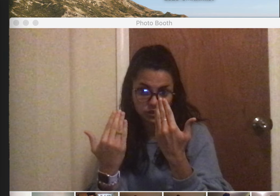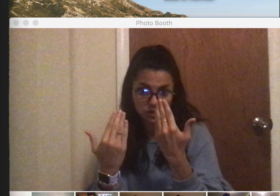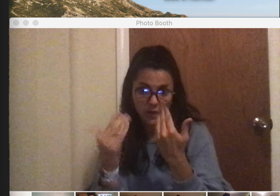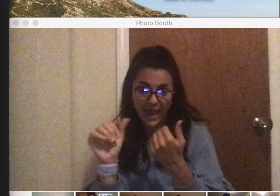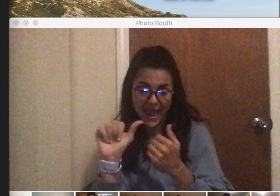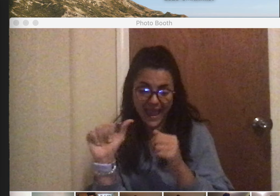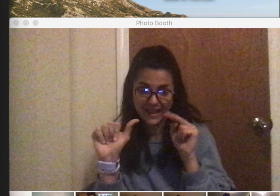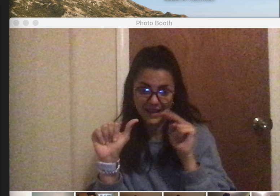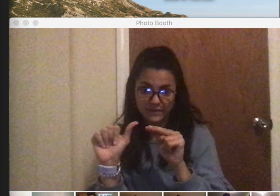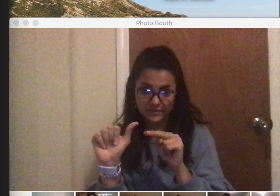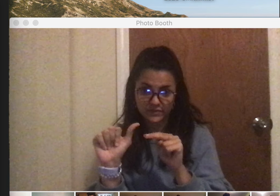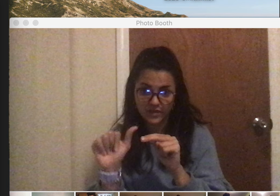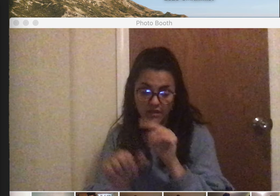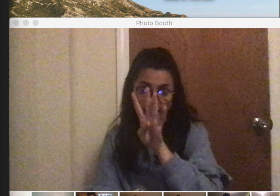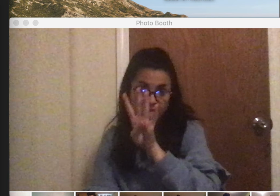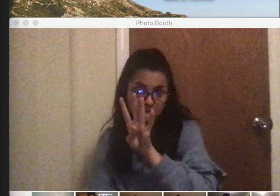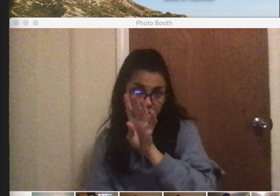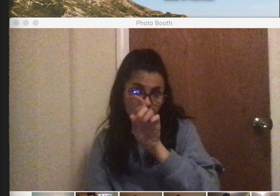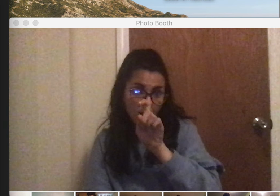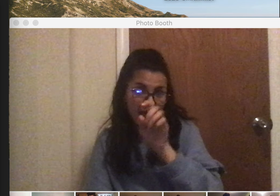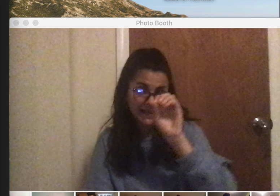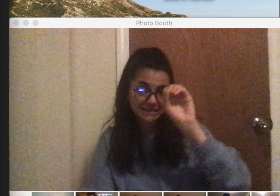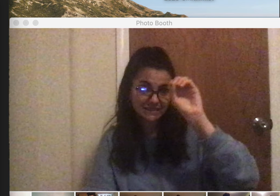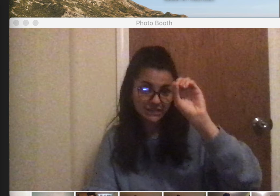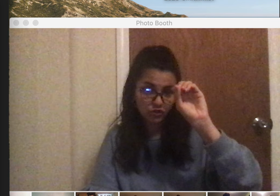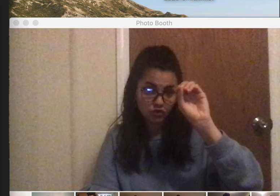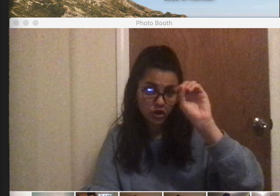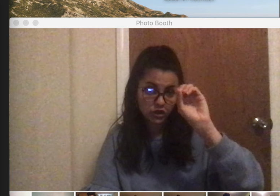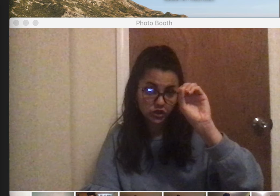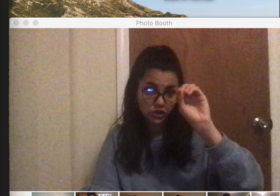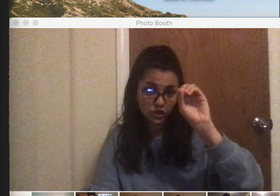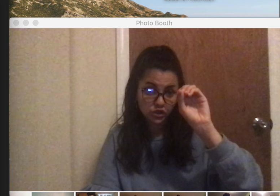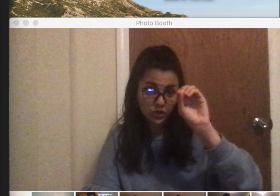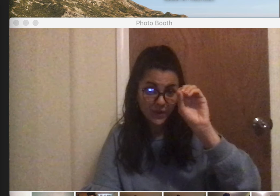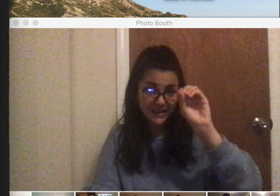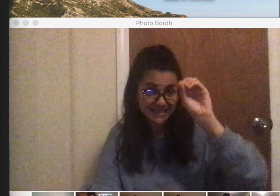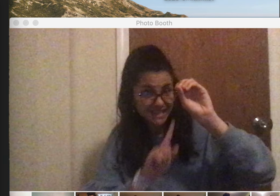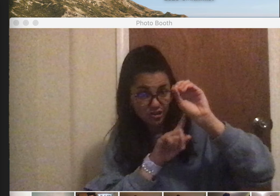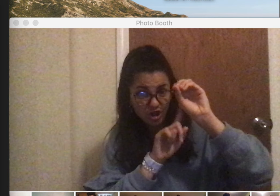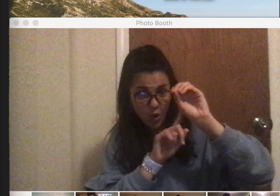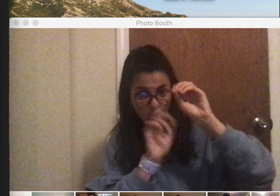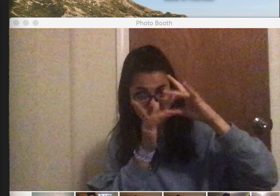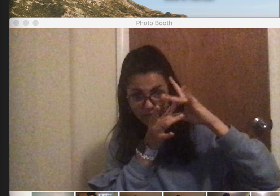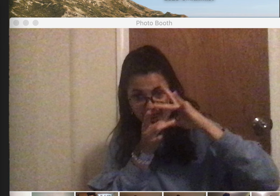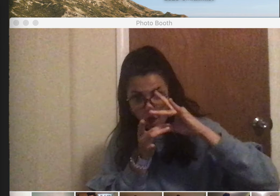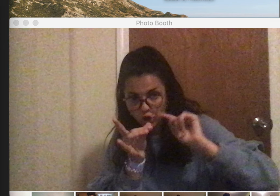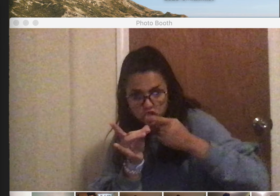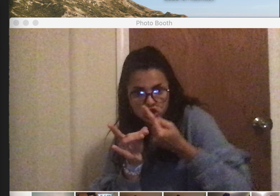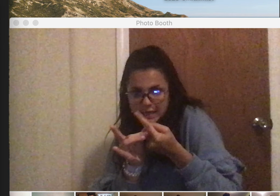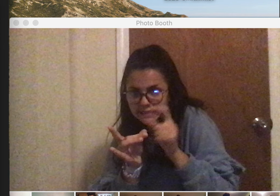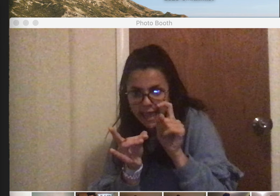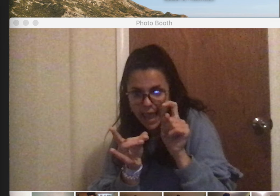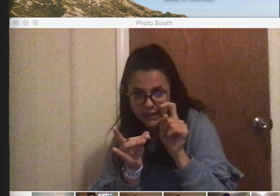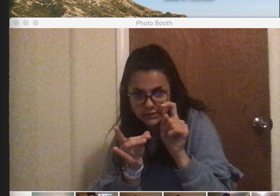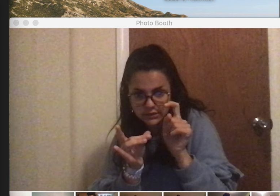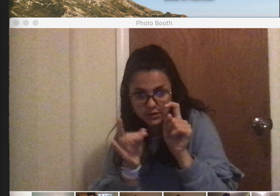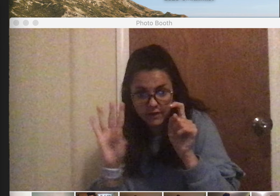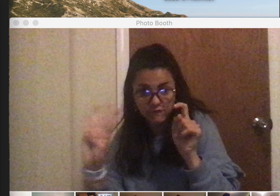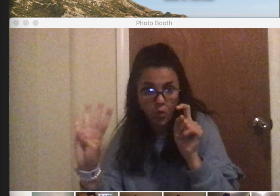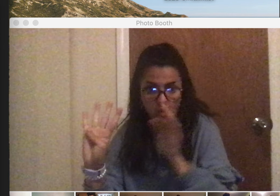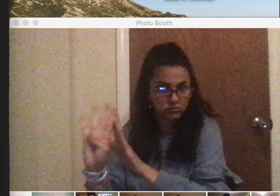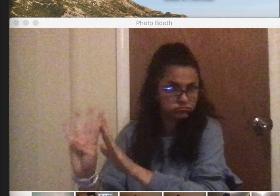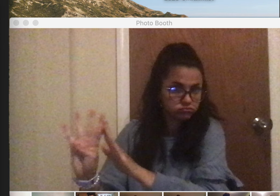what is being raised to the 0 power is just the x. So just the part I boxed in is going to equal 1. And